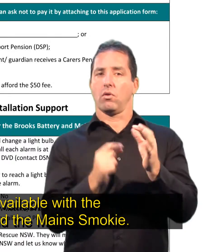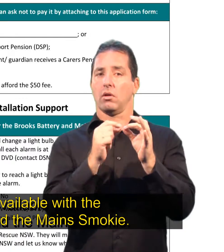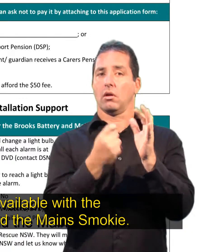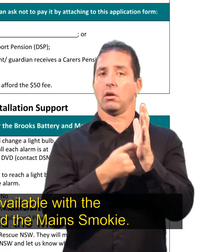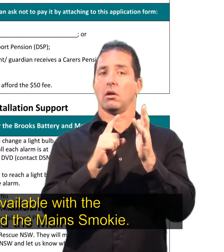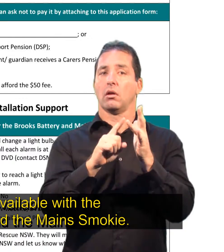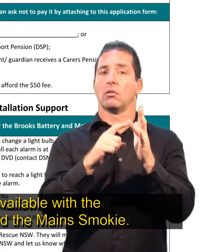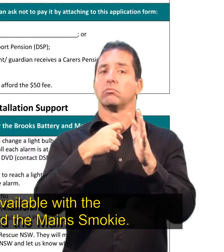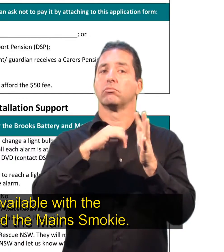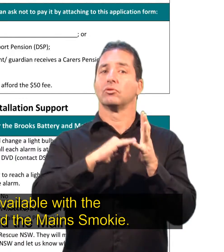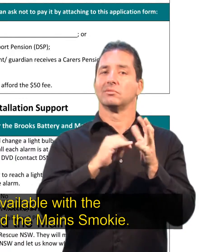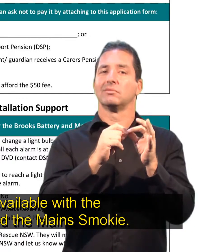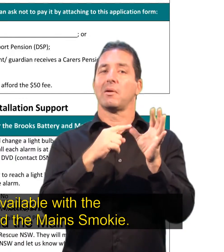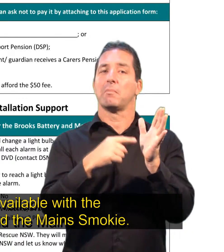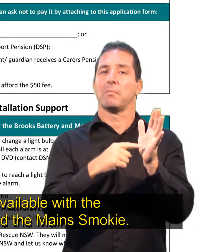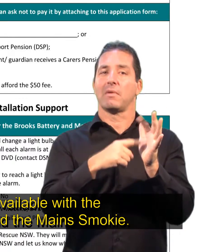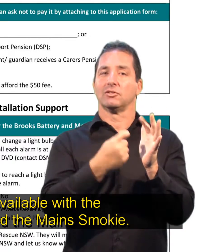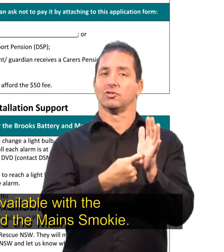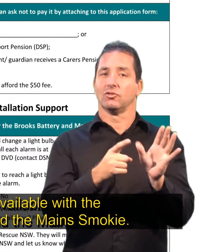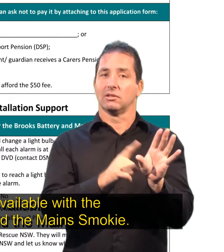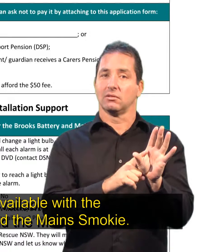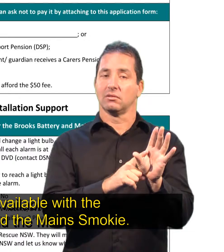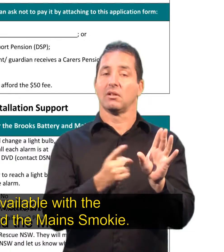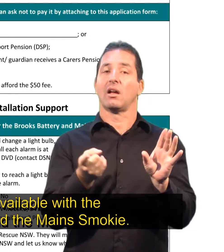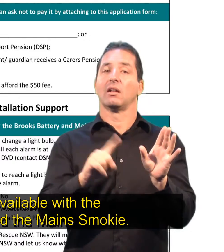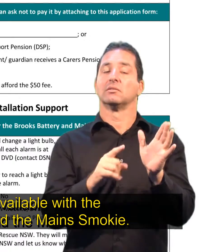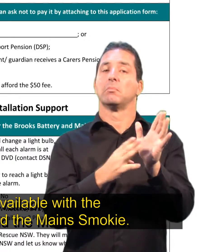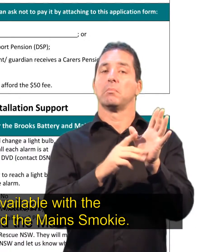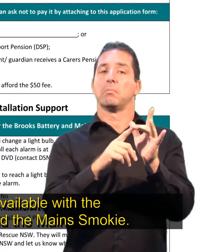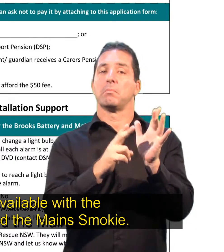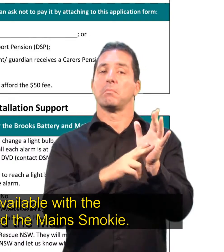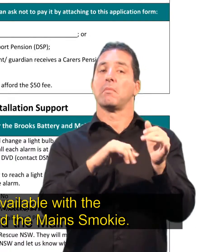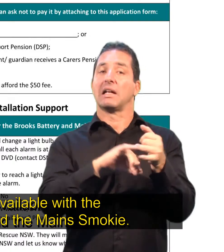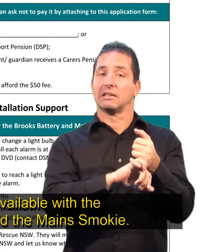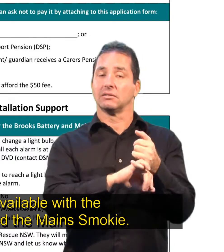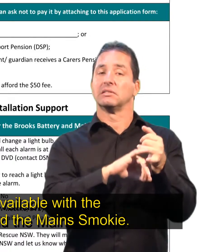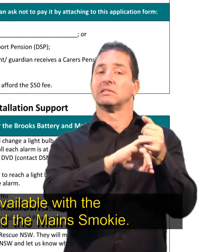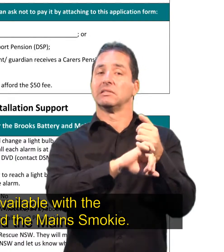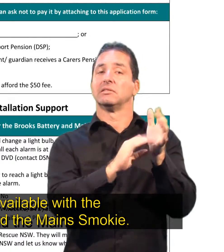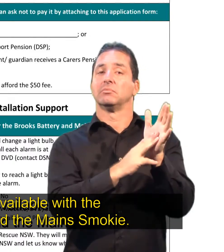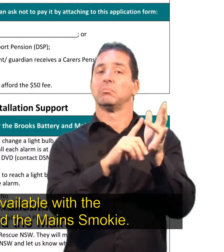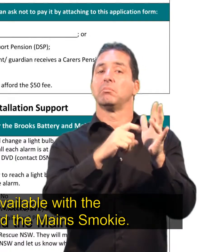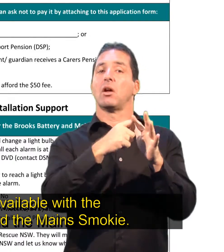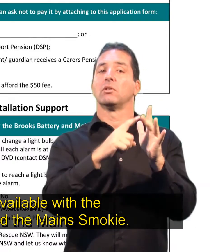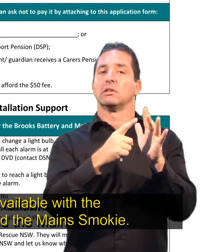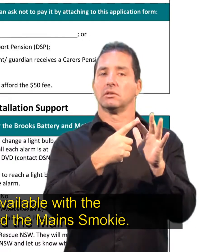This is only available with the Brooks battery and the Mains Smokie.